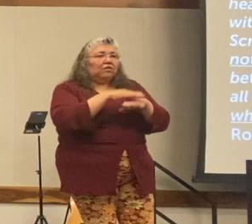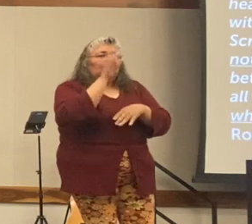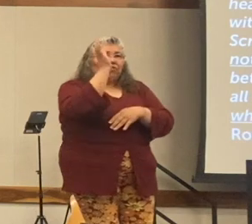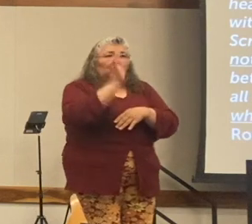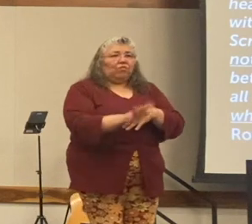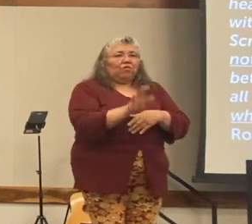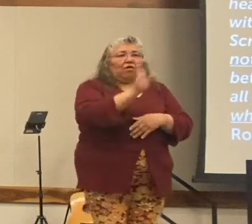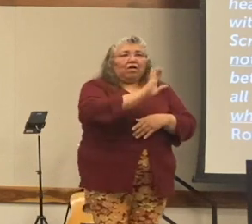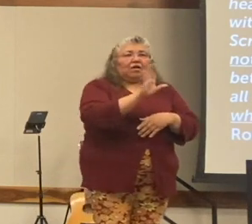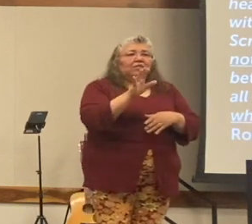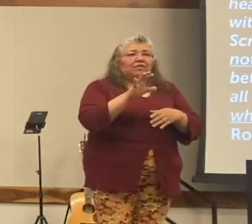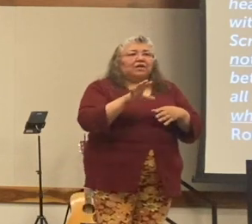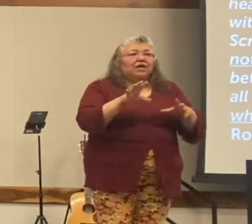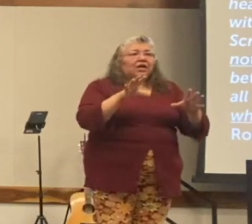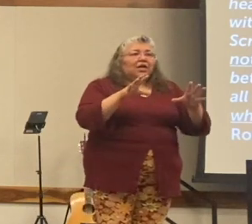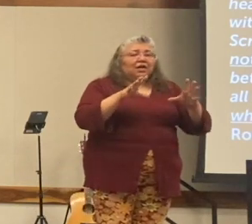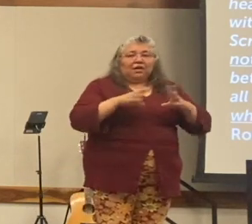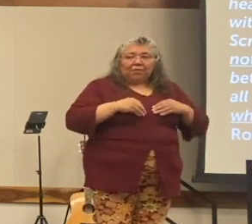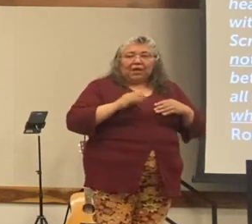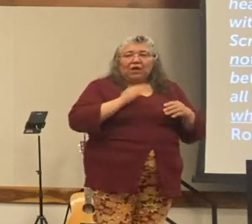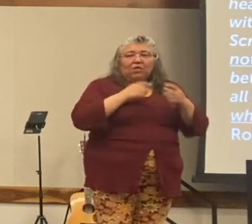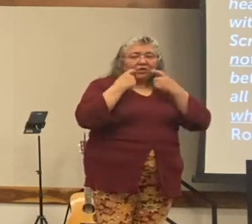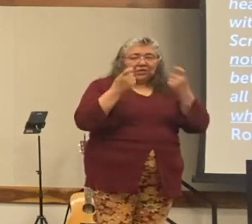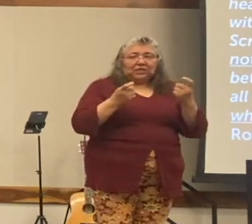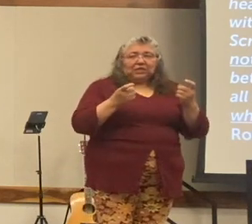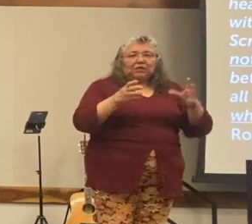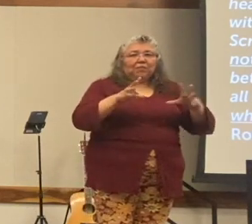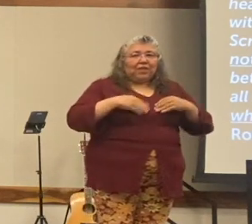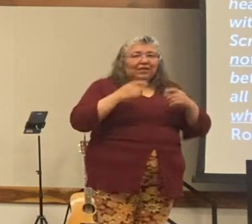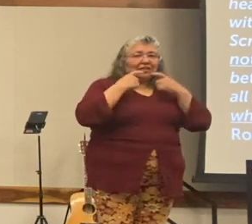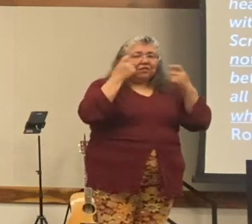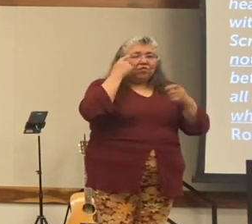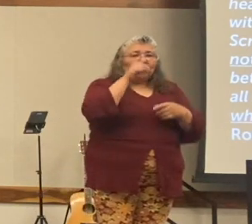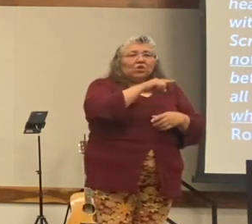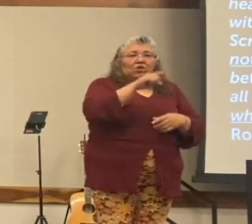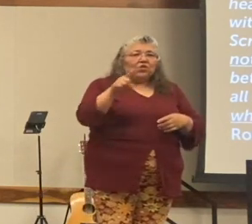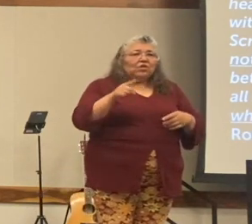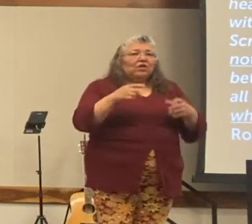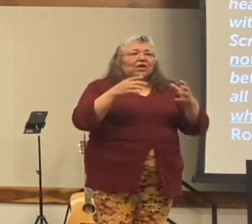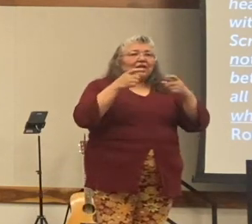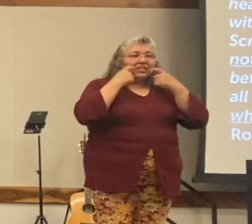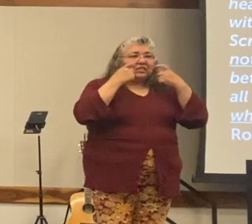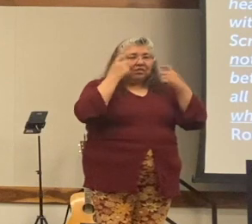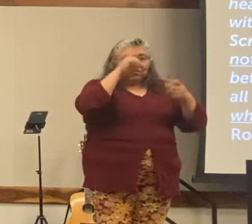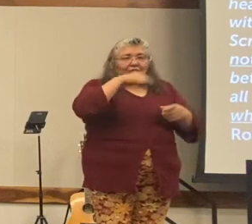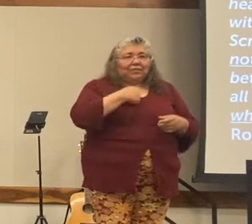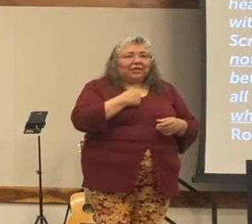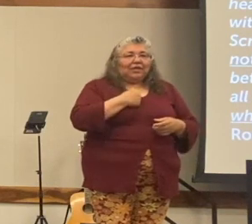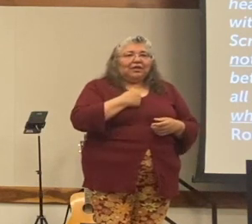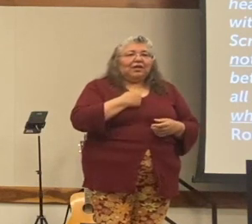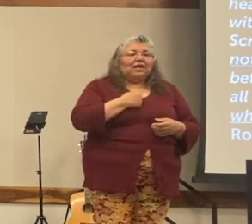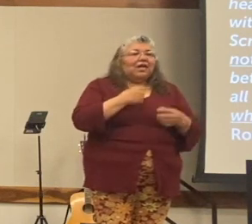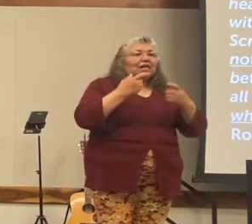cross. He paid our sins. He paid the sins for you, and he paid the sins for me. He paid the sins